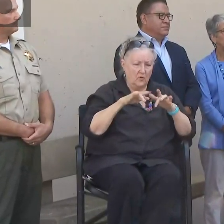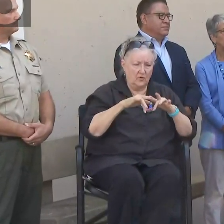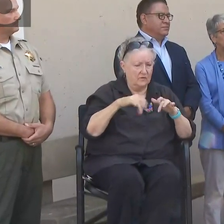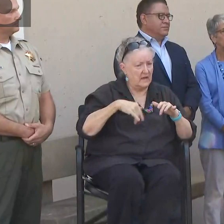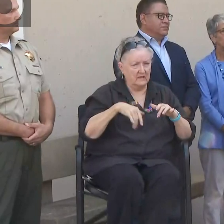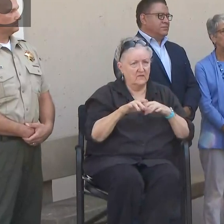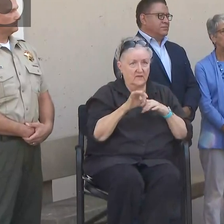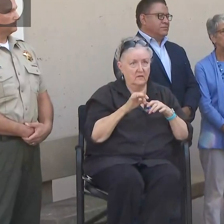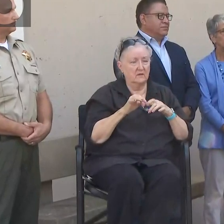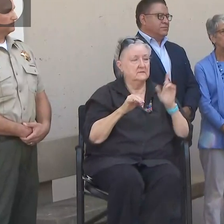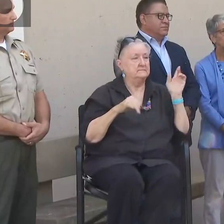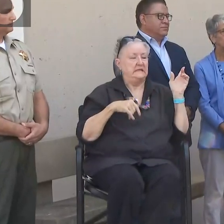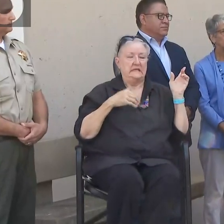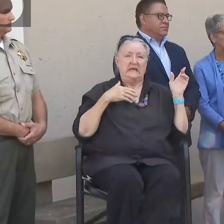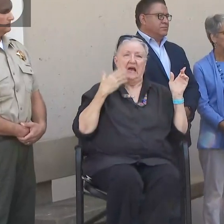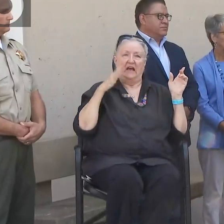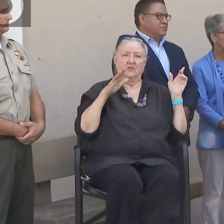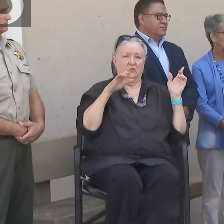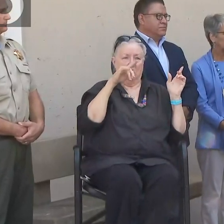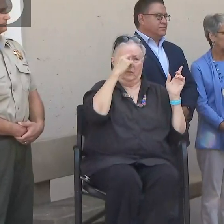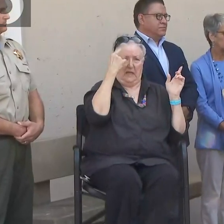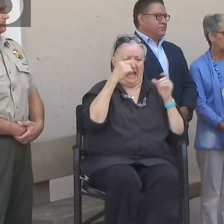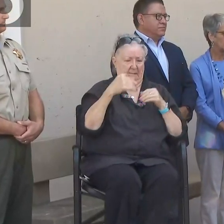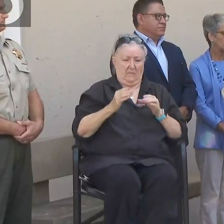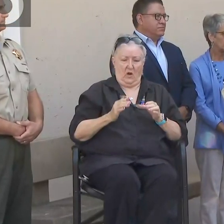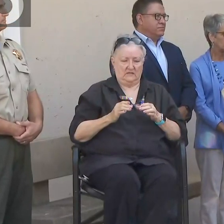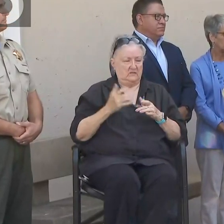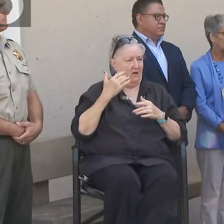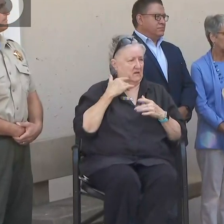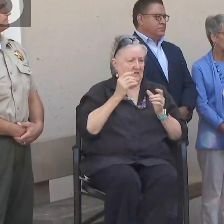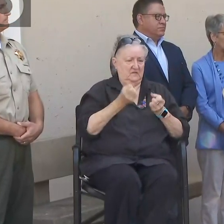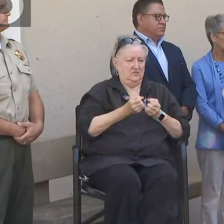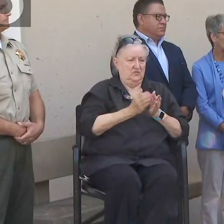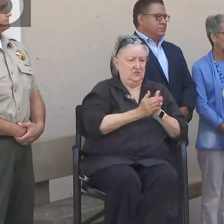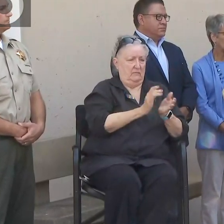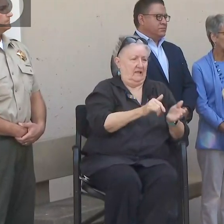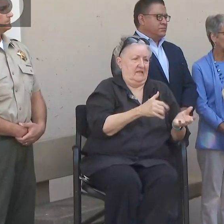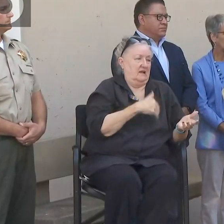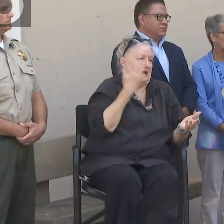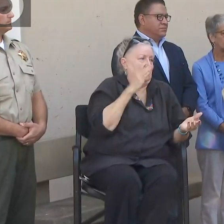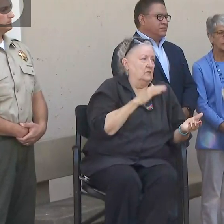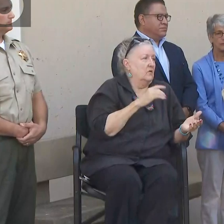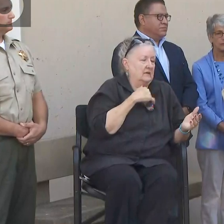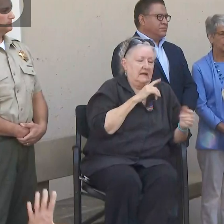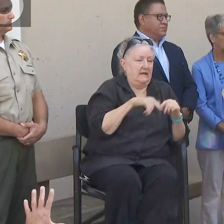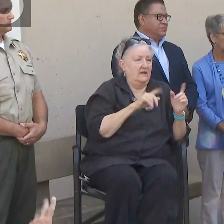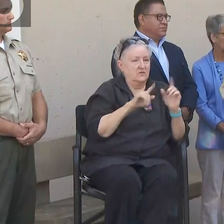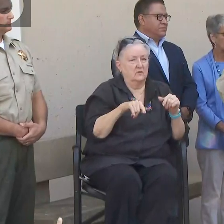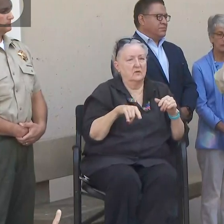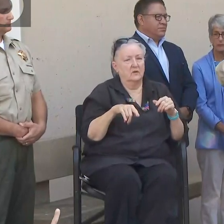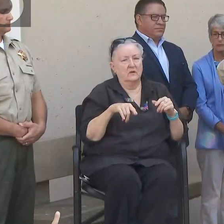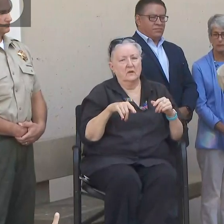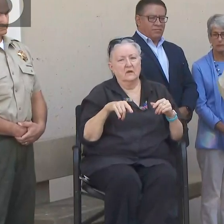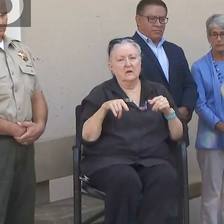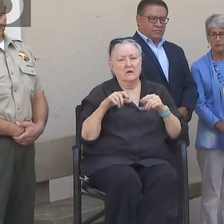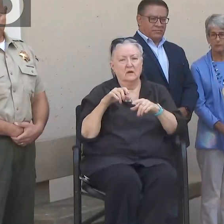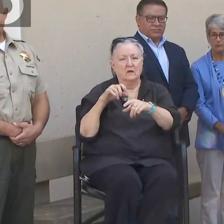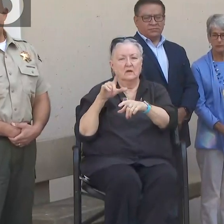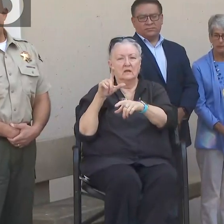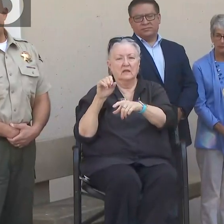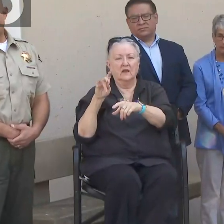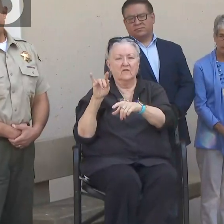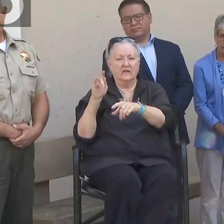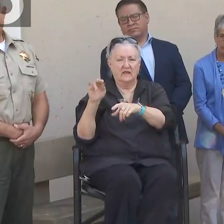Yeah, I don't know that there is a black box on a vessel like this, and I couldn't answer that question for you. A clarification